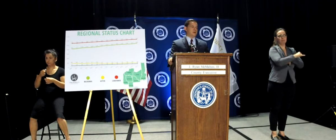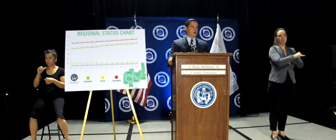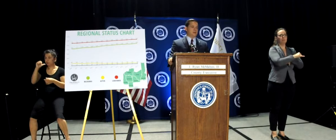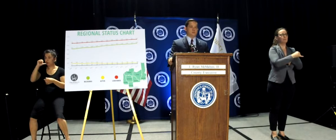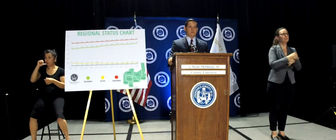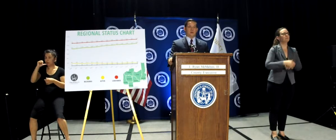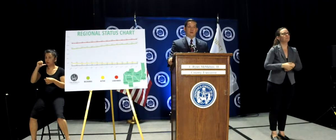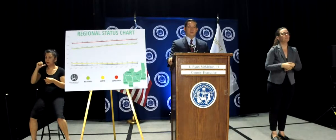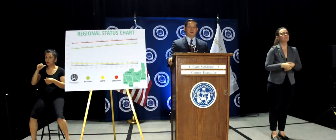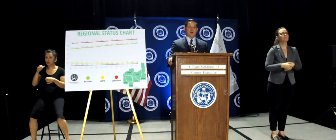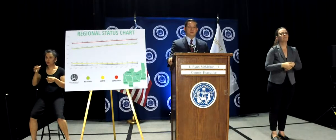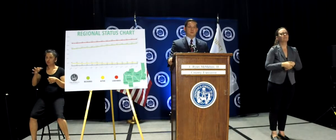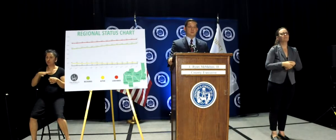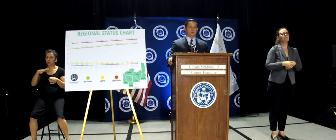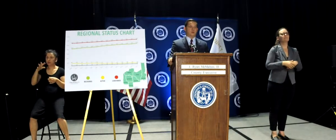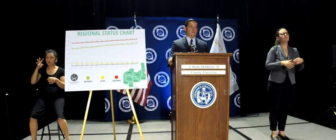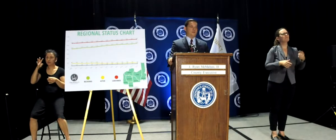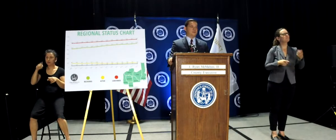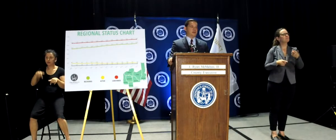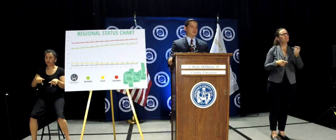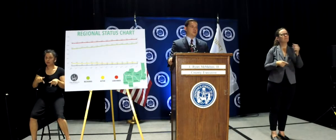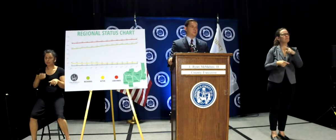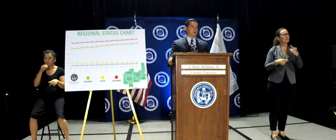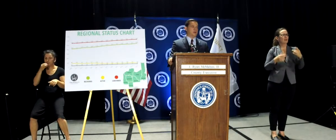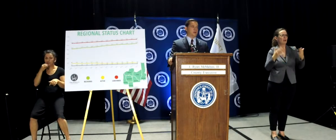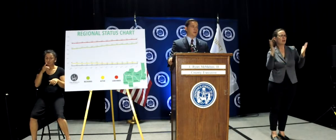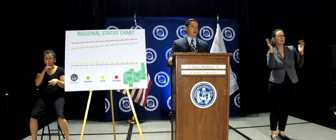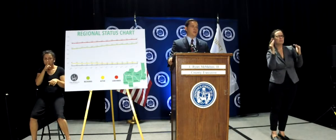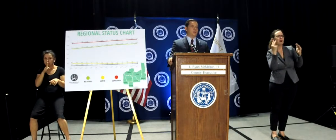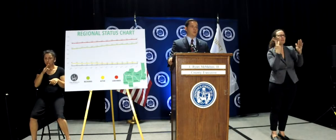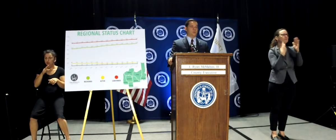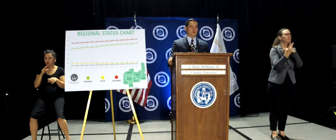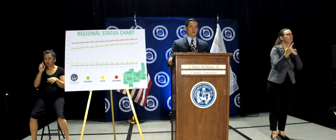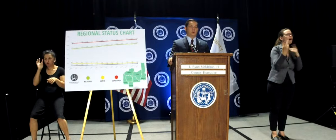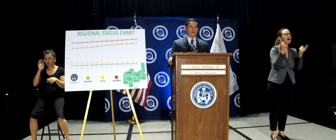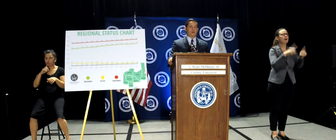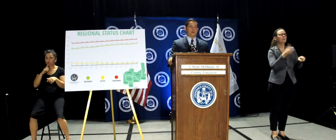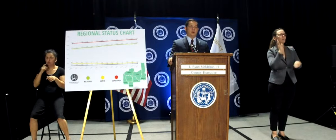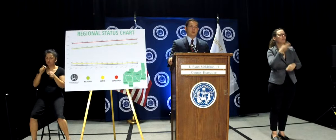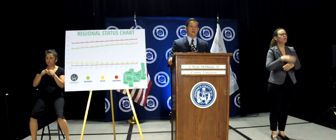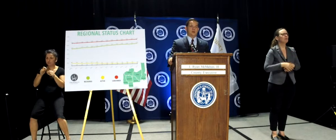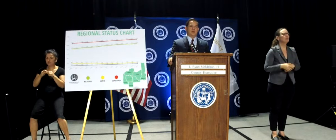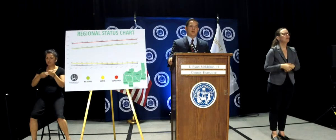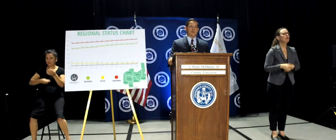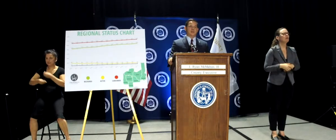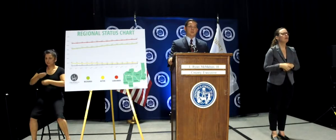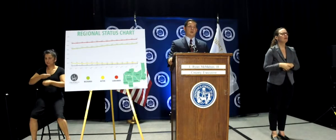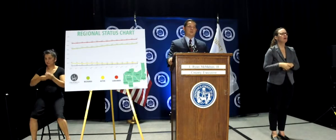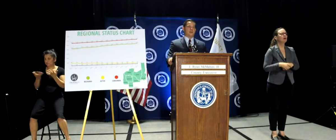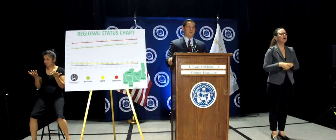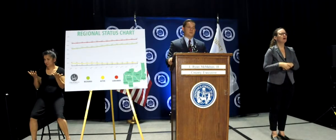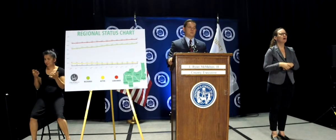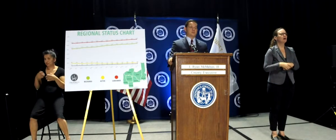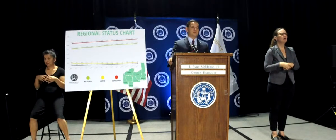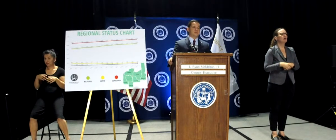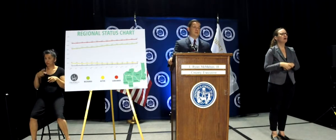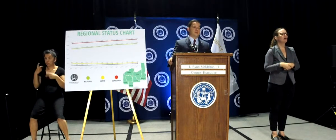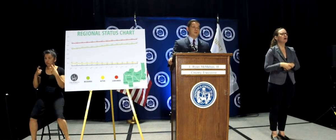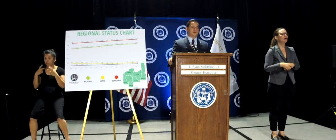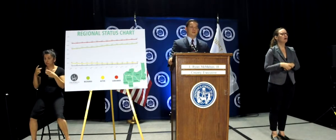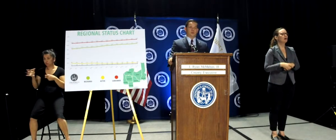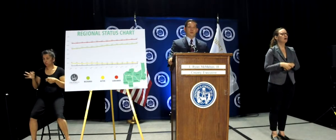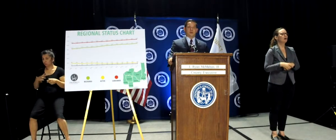at some of our restaurants. 25-cent chip night, I think, will be going along. In some of our